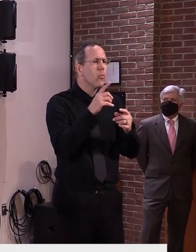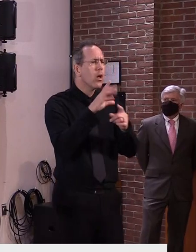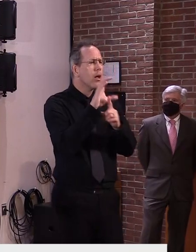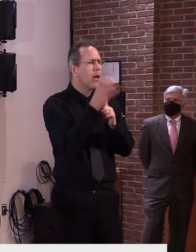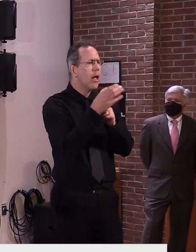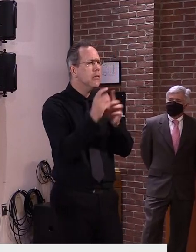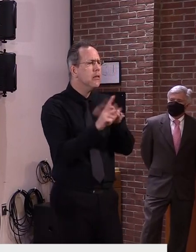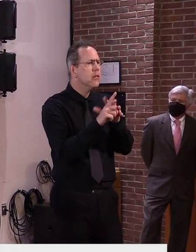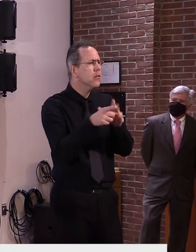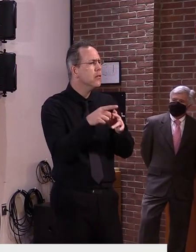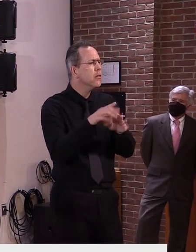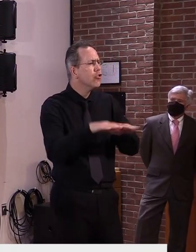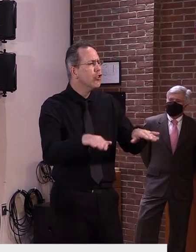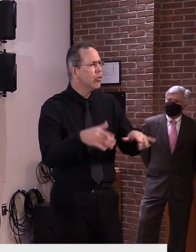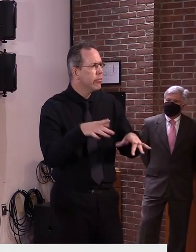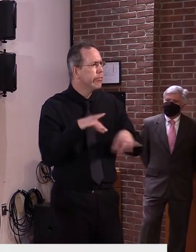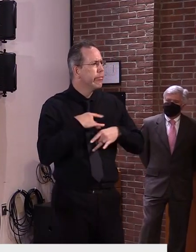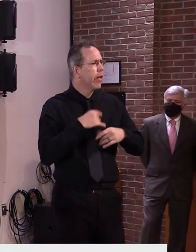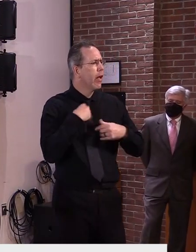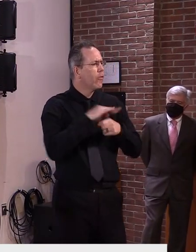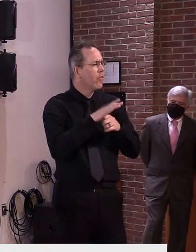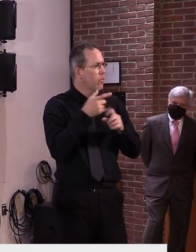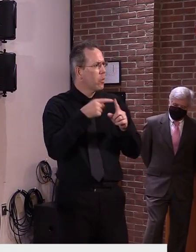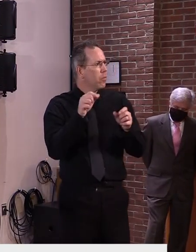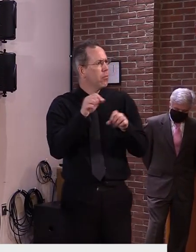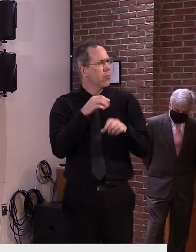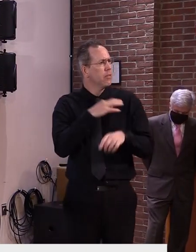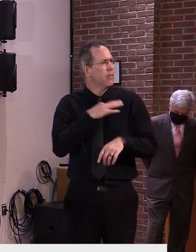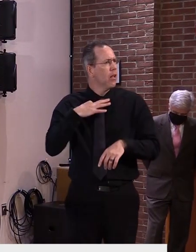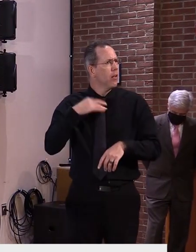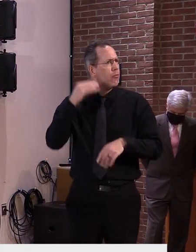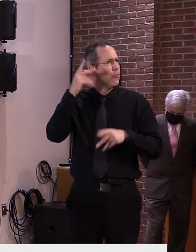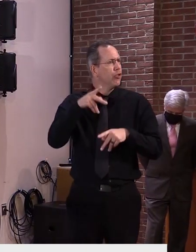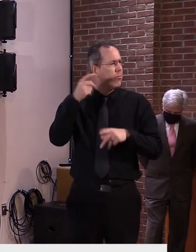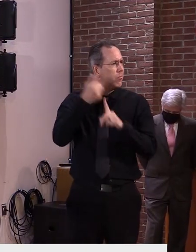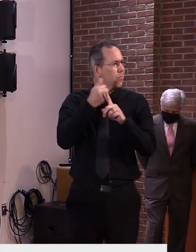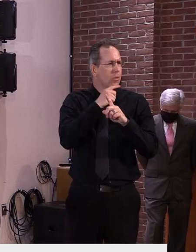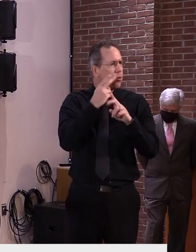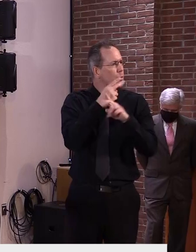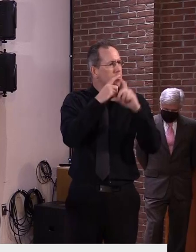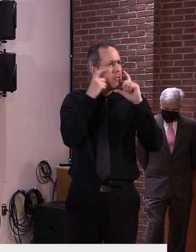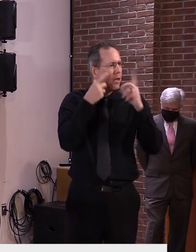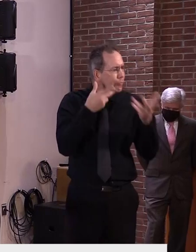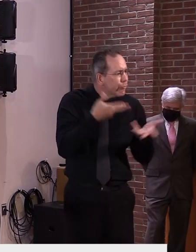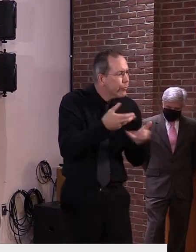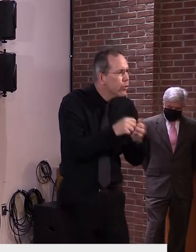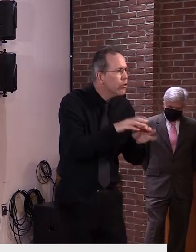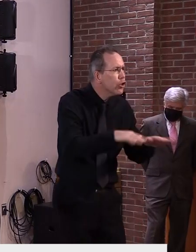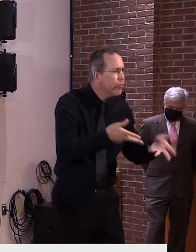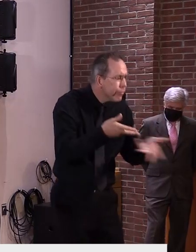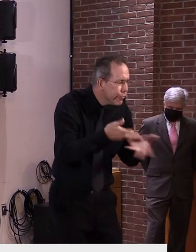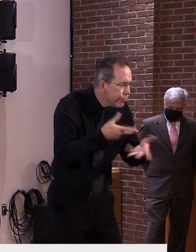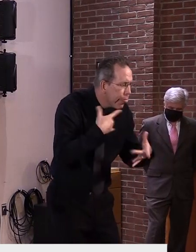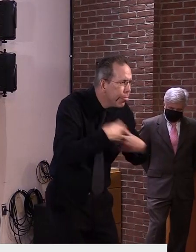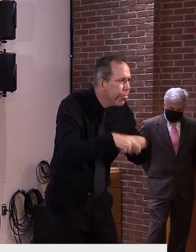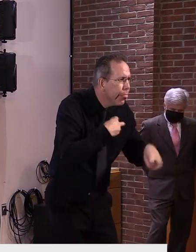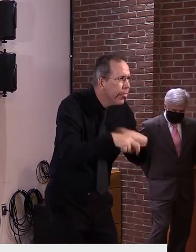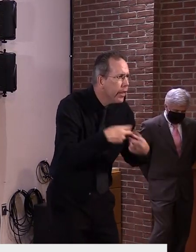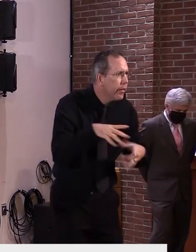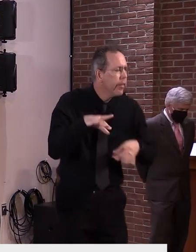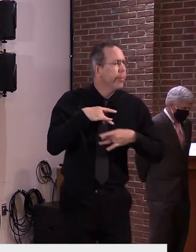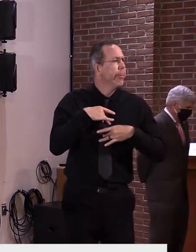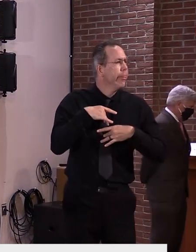Goldstein first. Hi, this is Commissioner Goldstein. The sole proprietorship program started